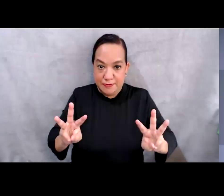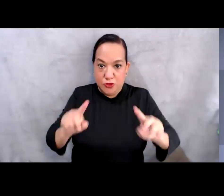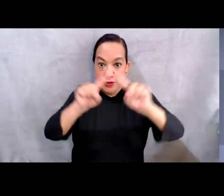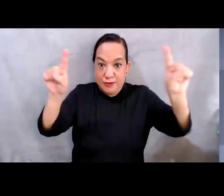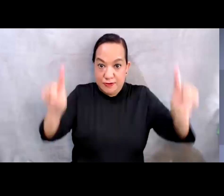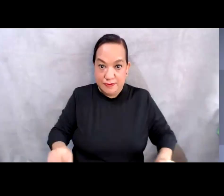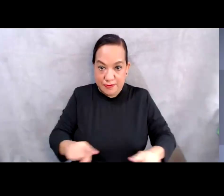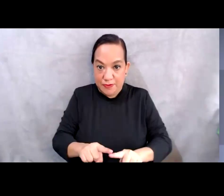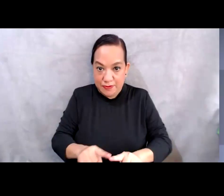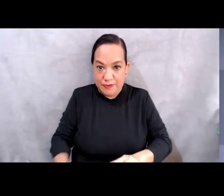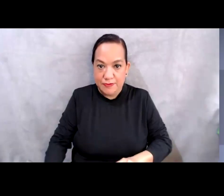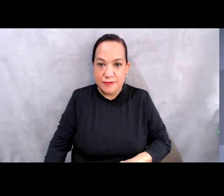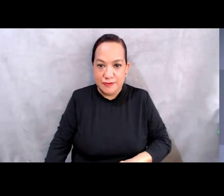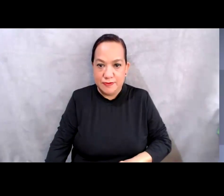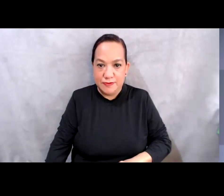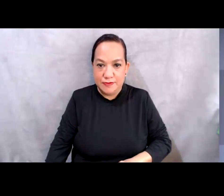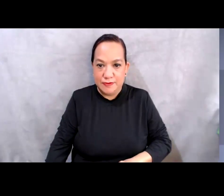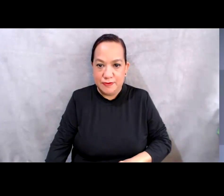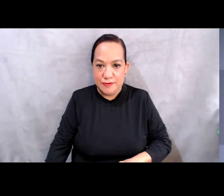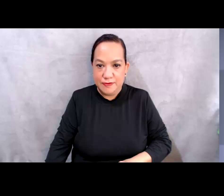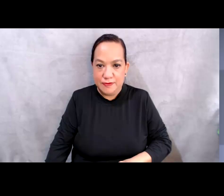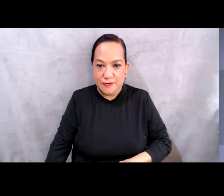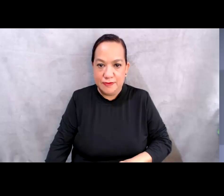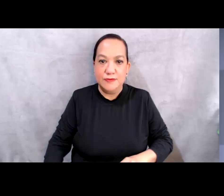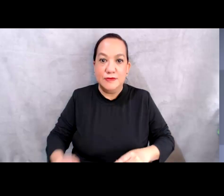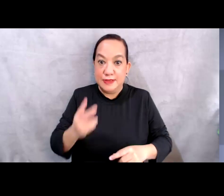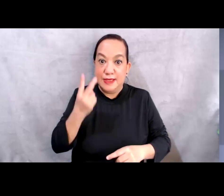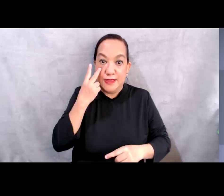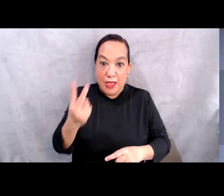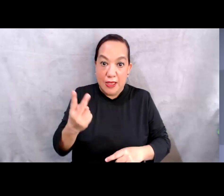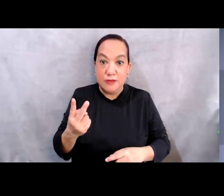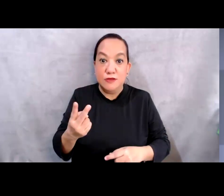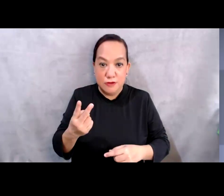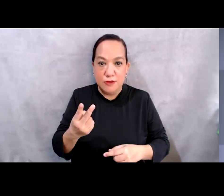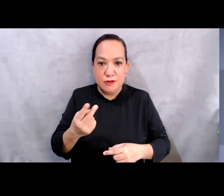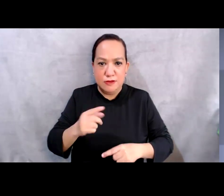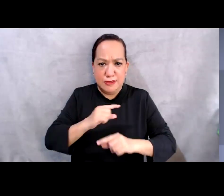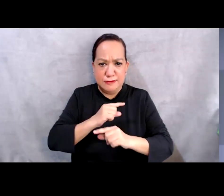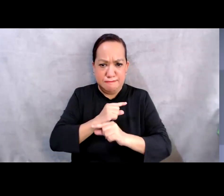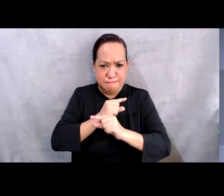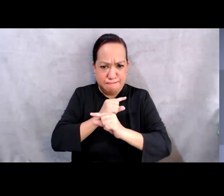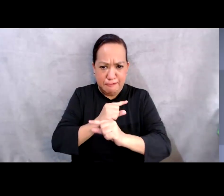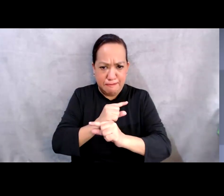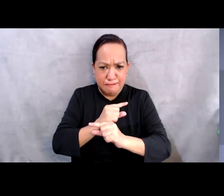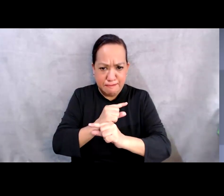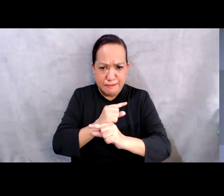see folks from the Office of the Safeguards here in the audience as well today. So we appreciate that you all are here